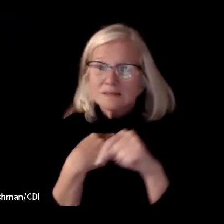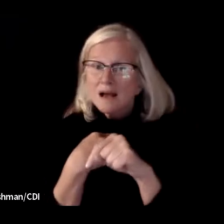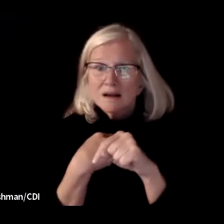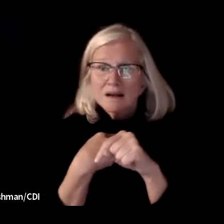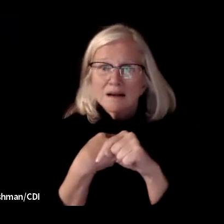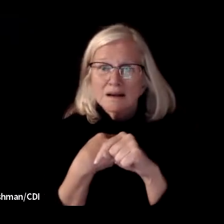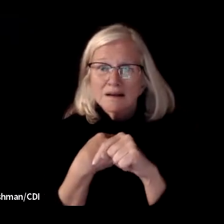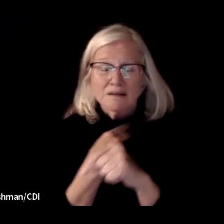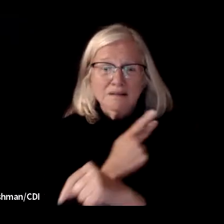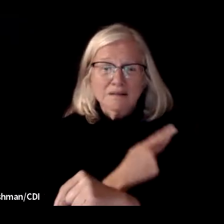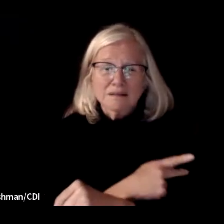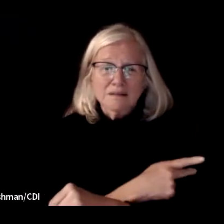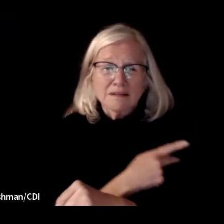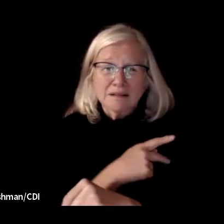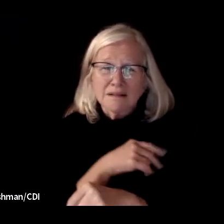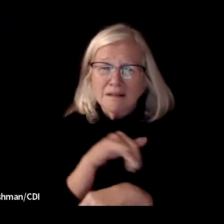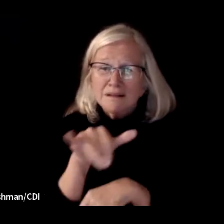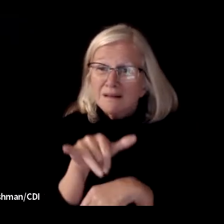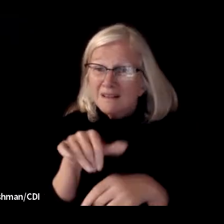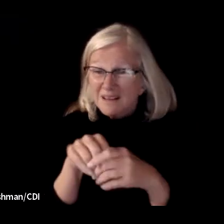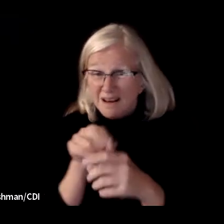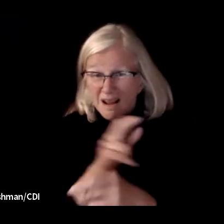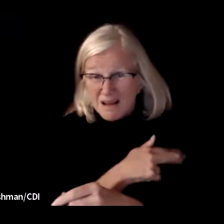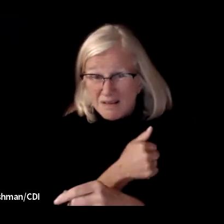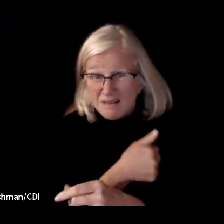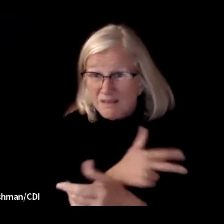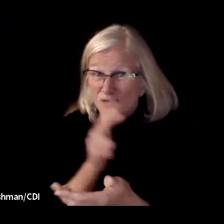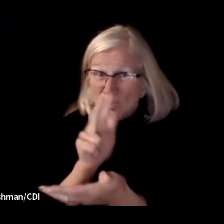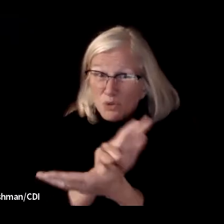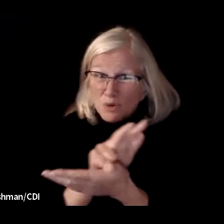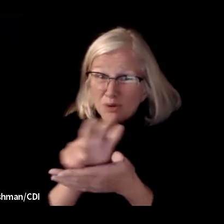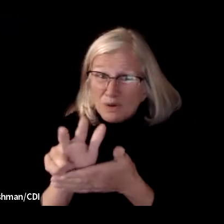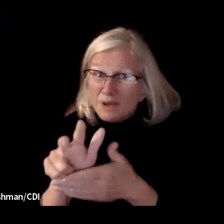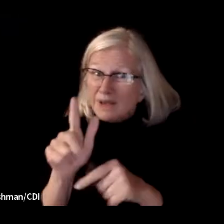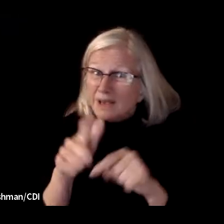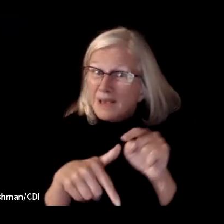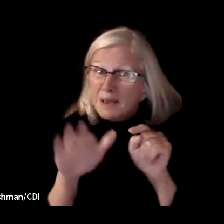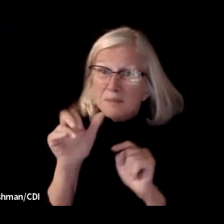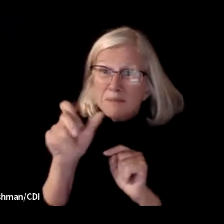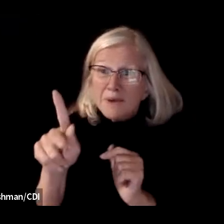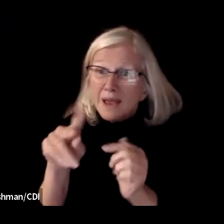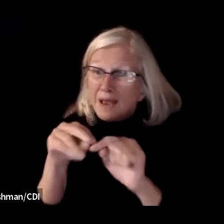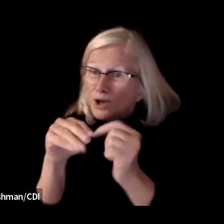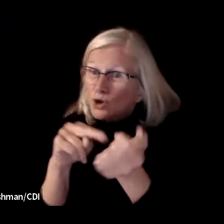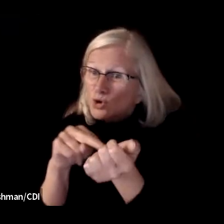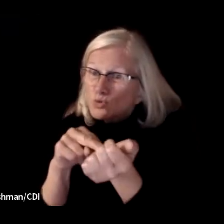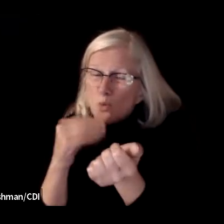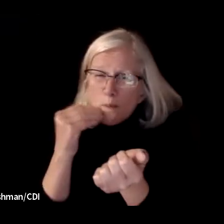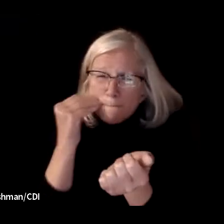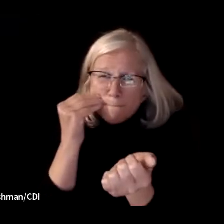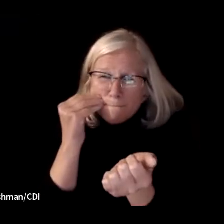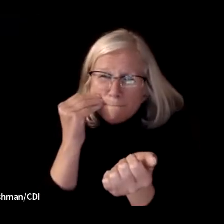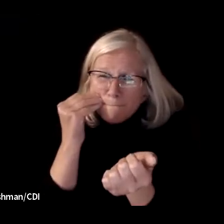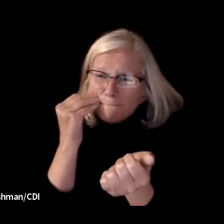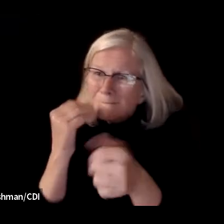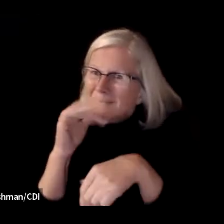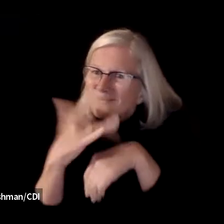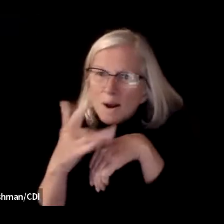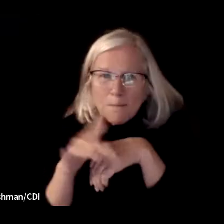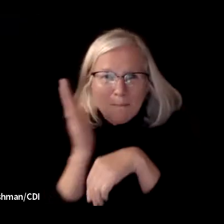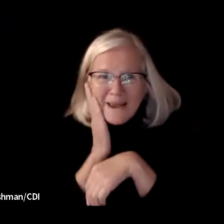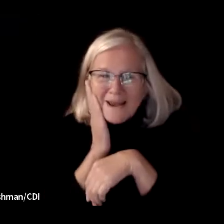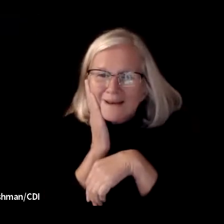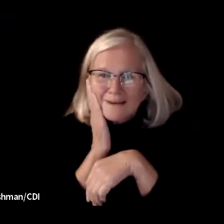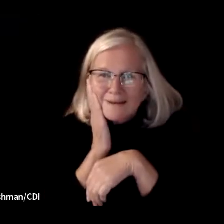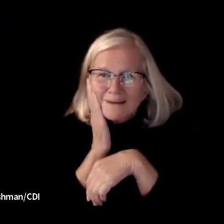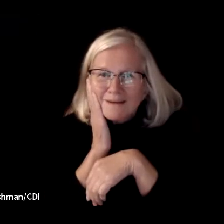hospital for 3 weeks that could be discharged because there's just no room. While all this is bad, a good outcome from all of this, however, is the fact